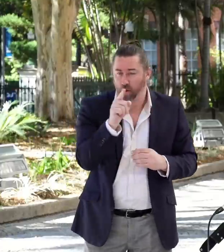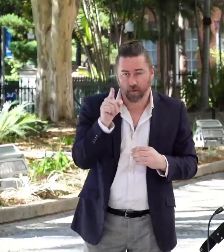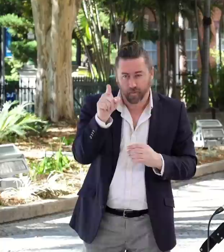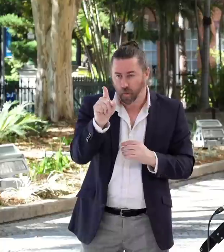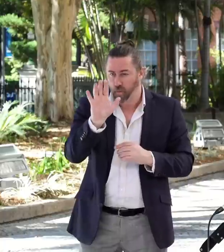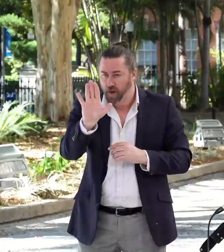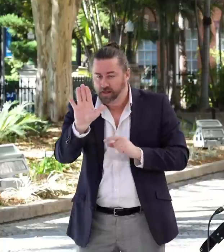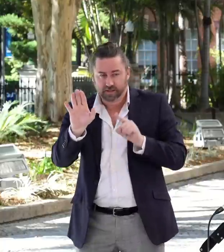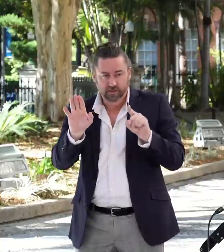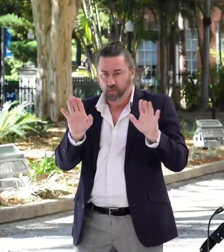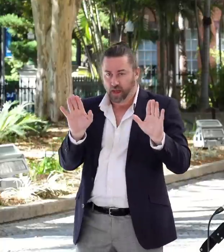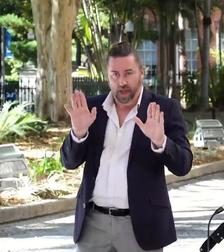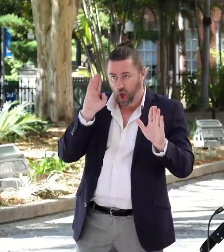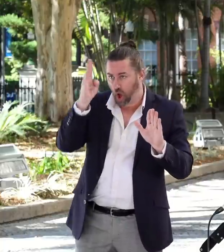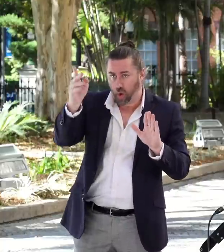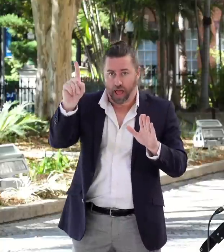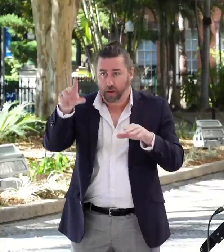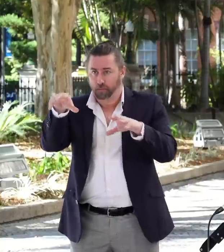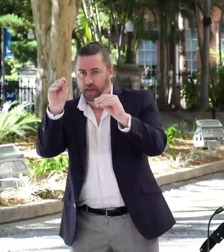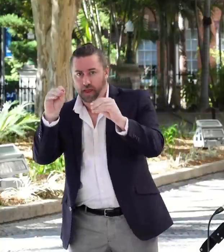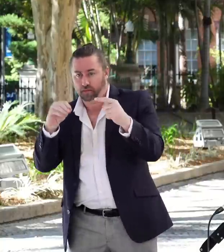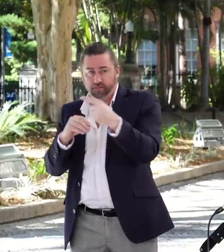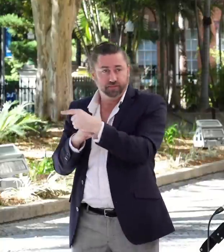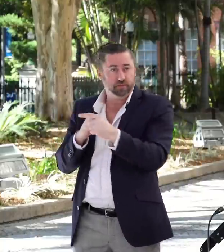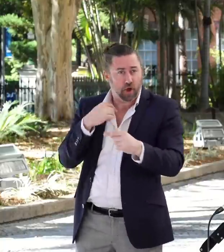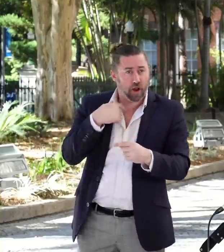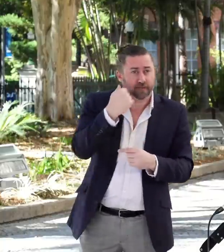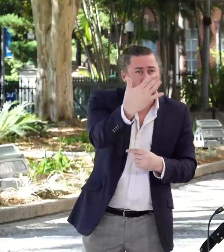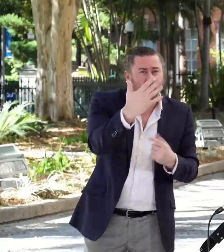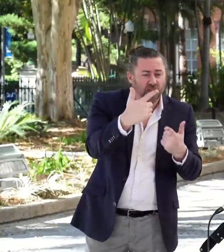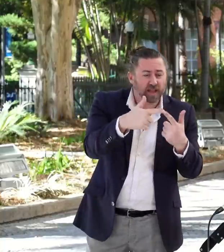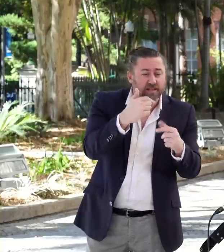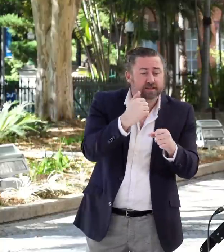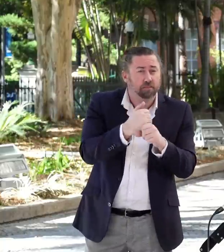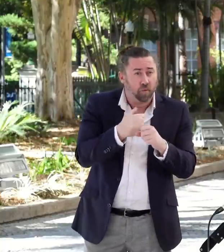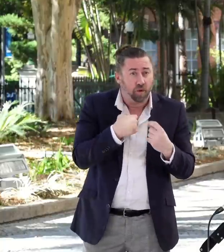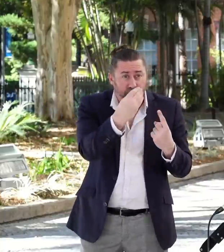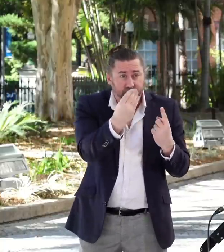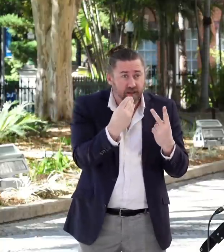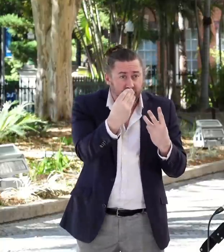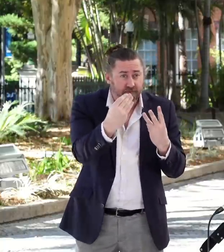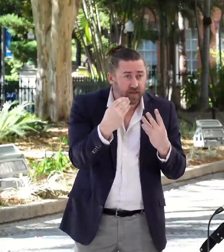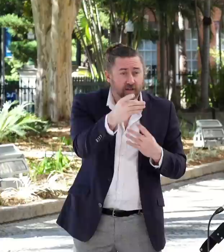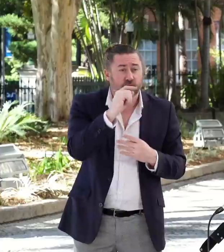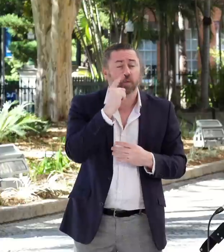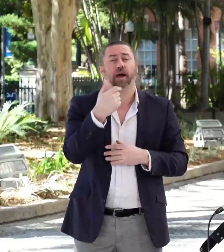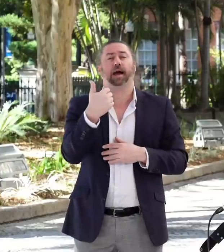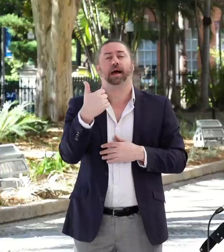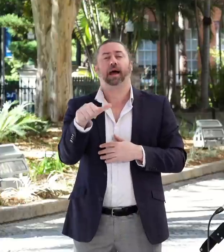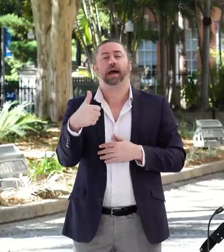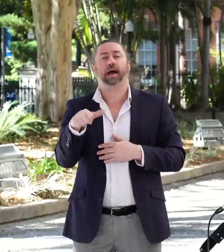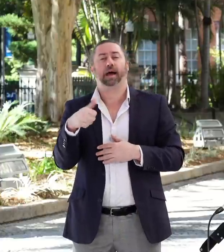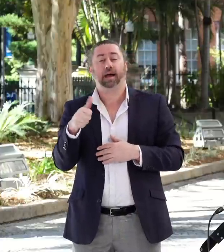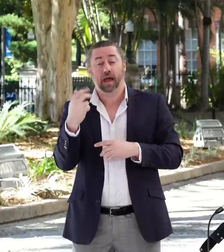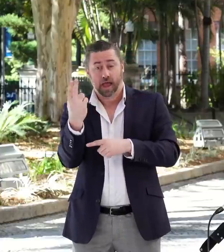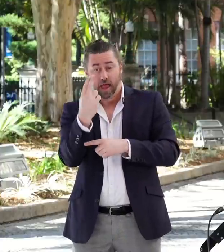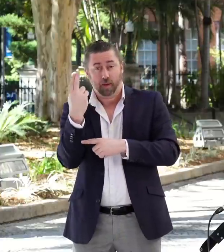of the examples we've provided to yourself, you'll see that ambulances